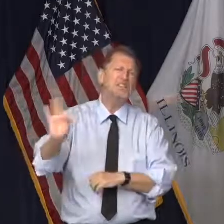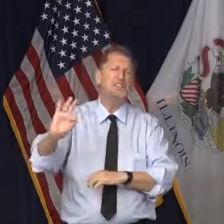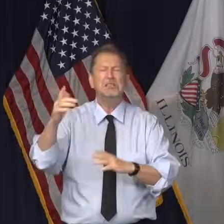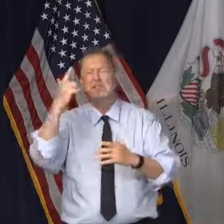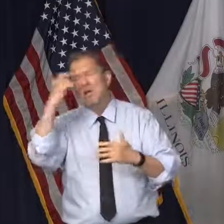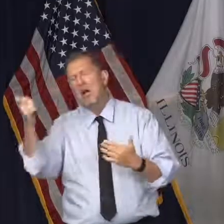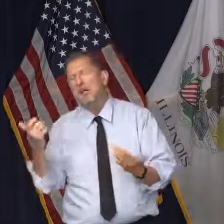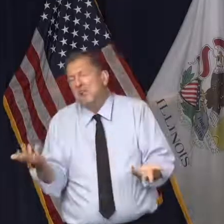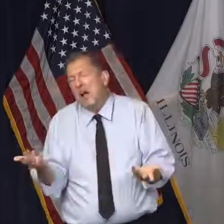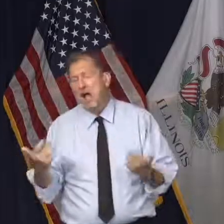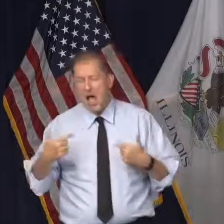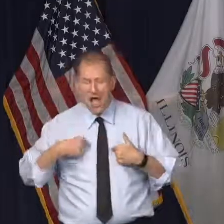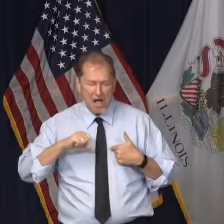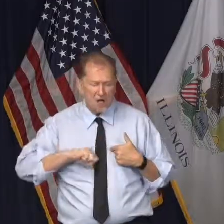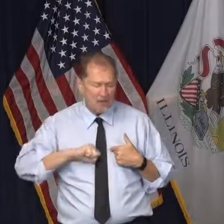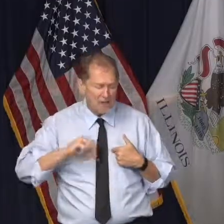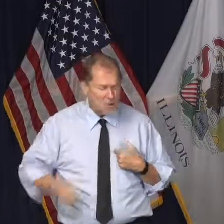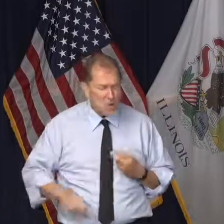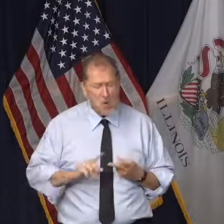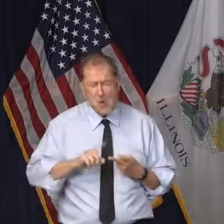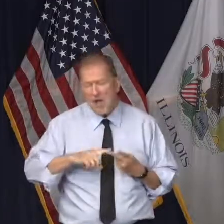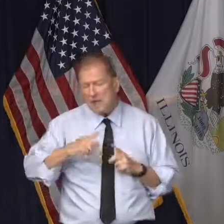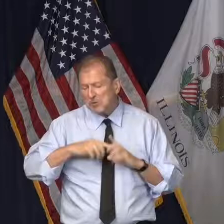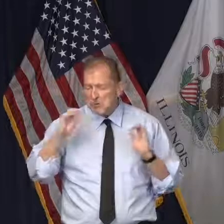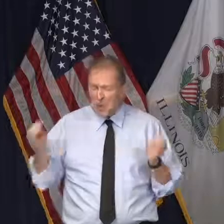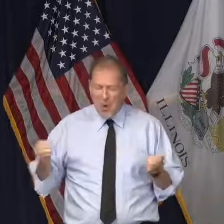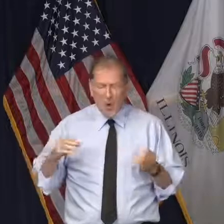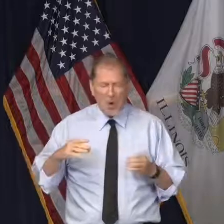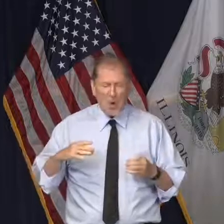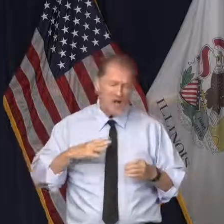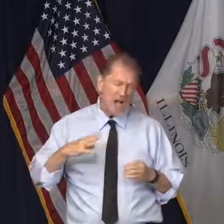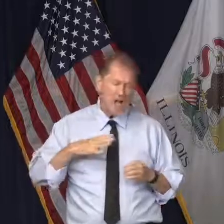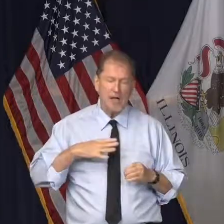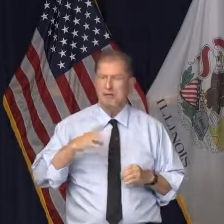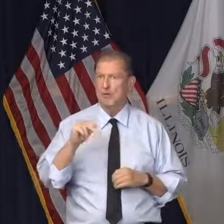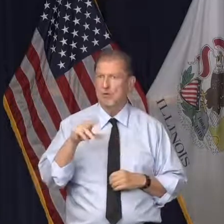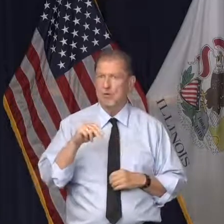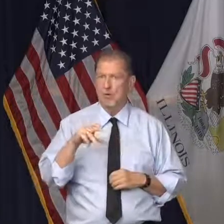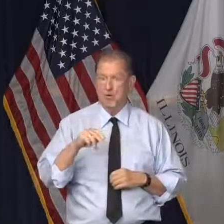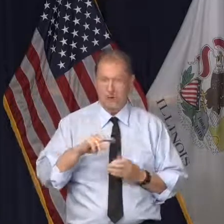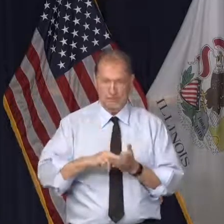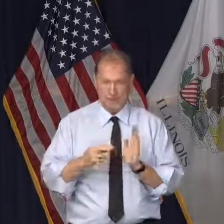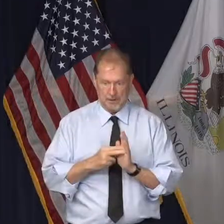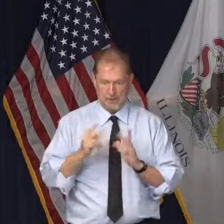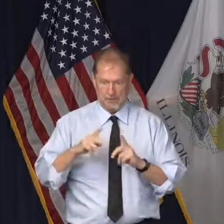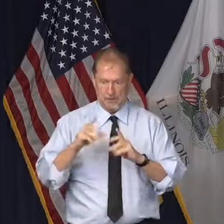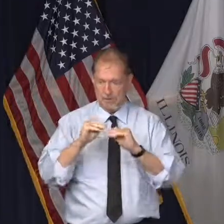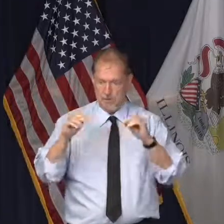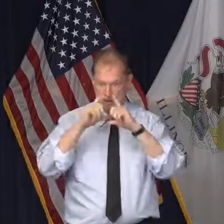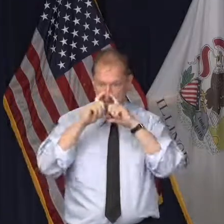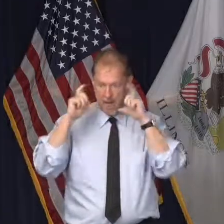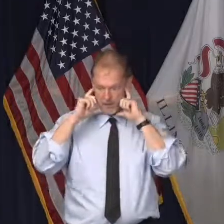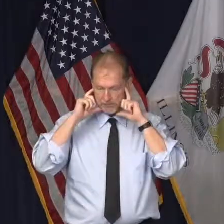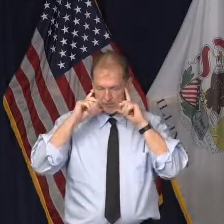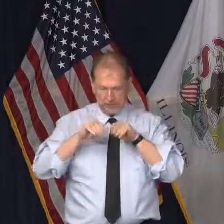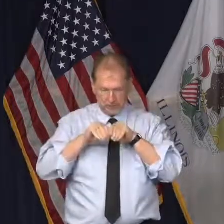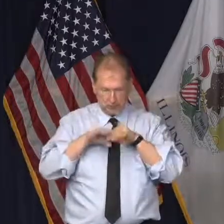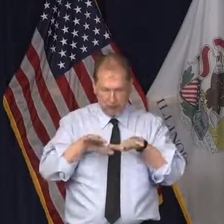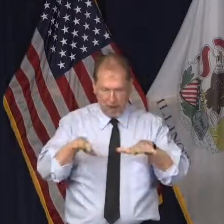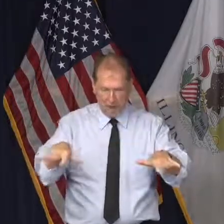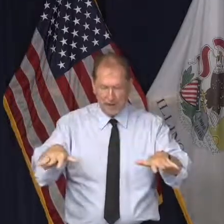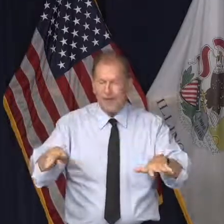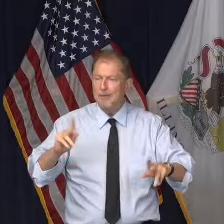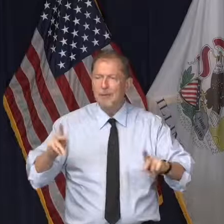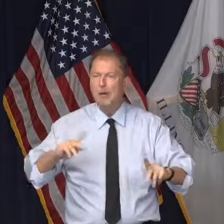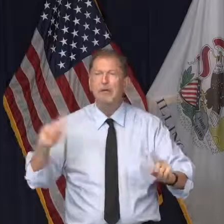not showing symptoms of it, then it's fine. Well, guess what? When people are not wearing masks, when people are just running